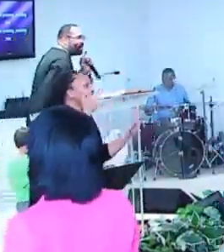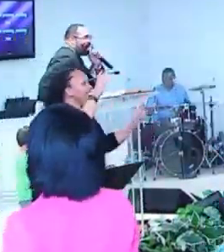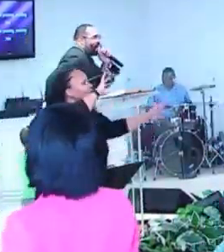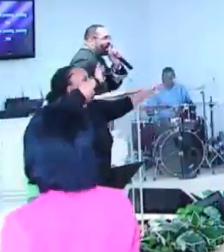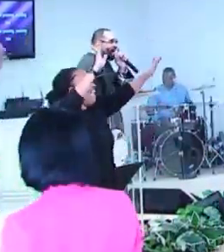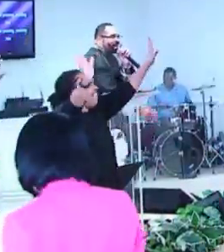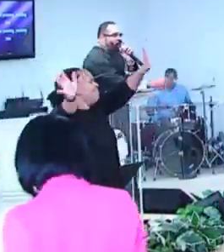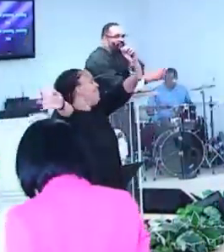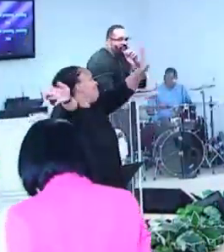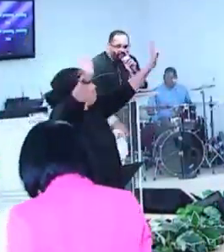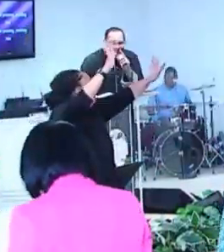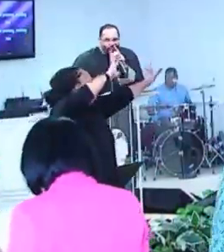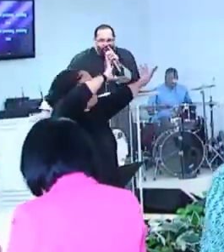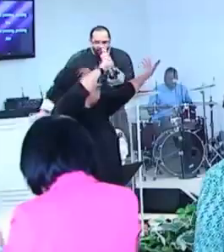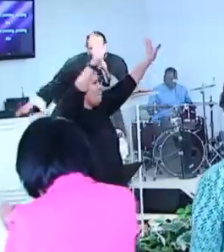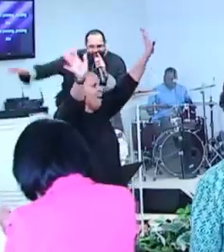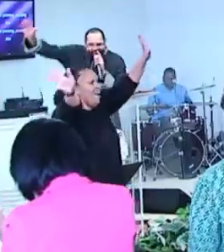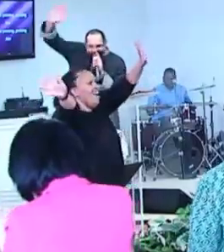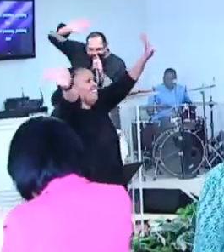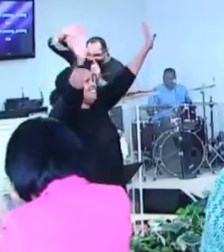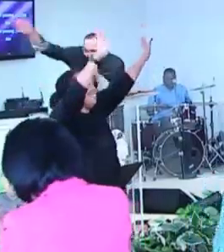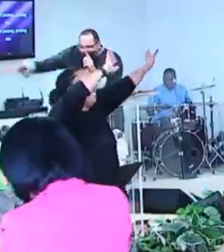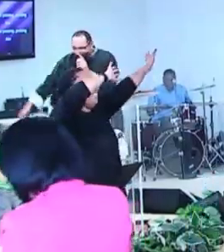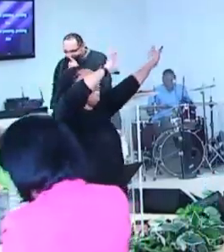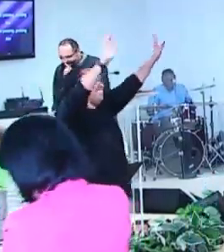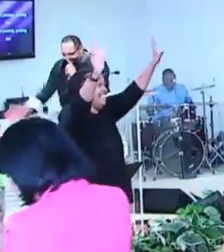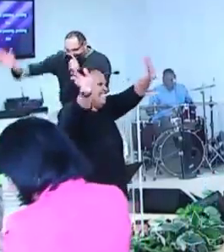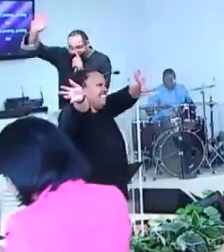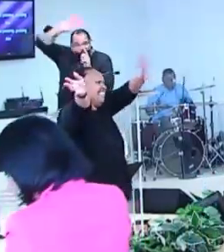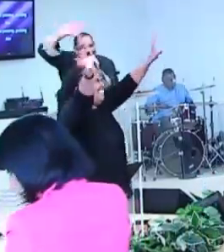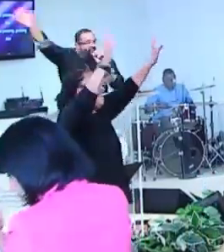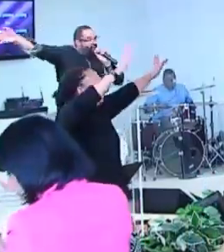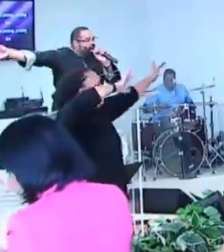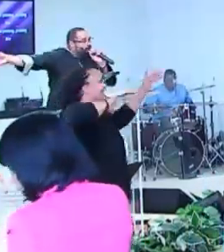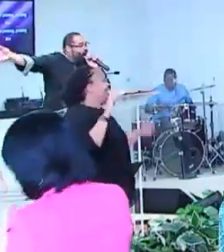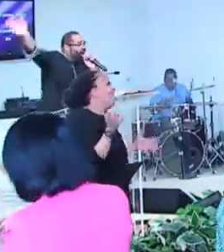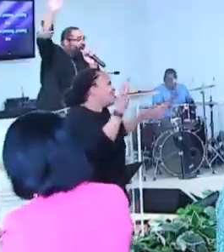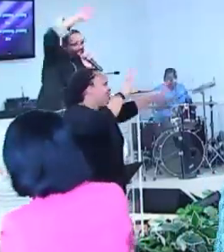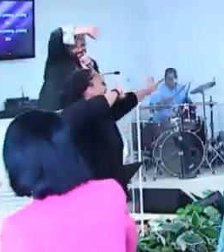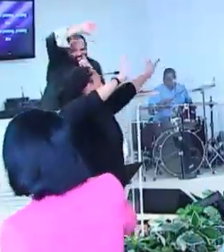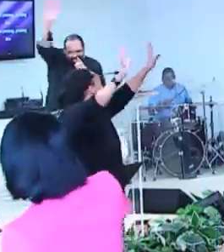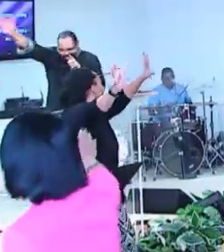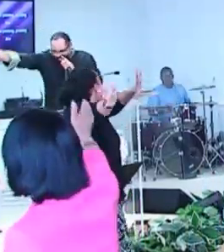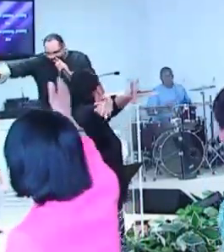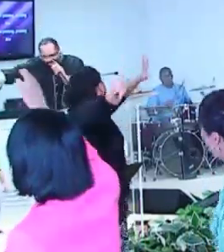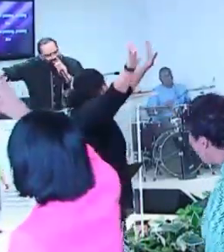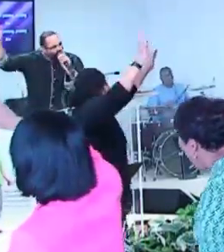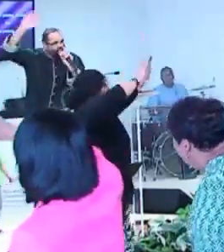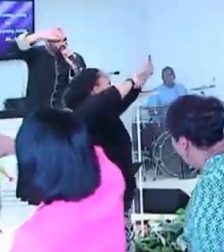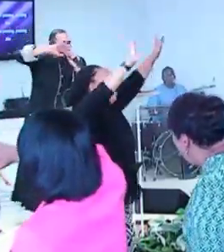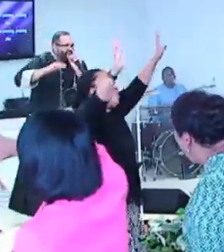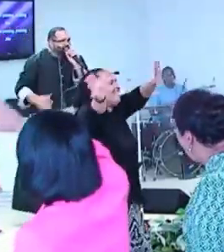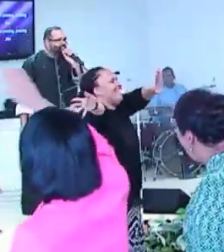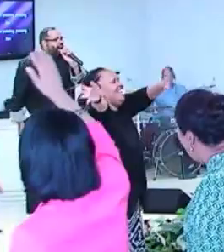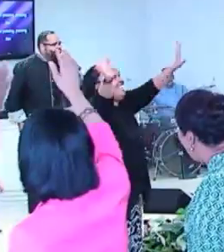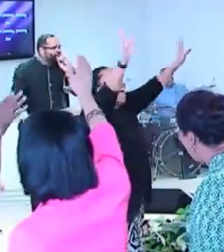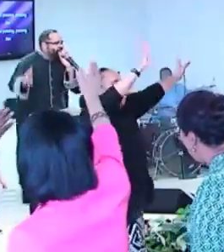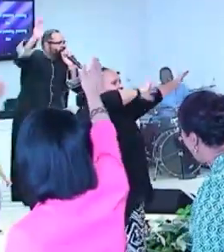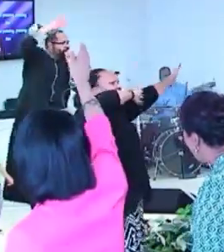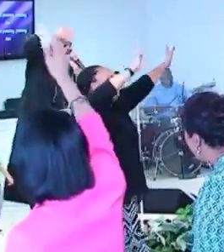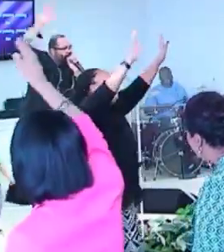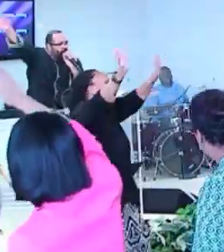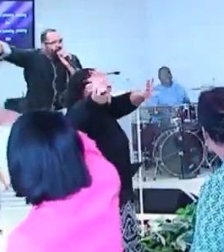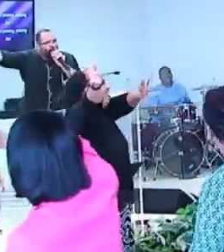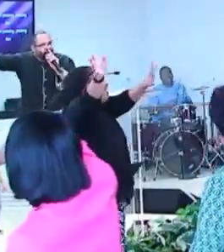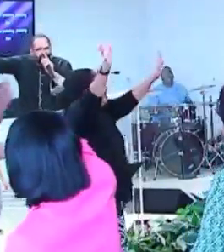feel like waving my hands. Come on, Texas. Wave them in the morning. And a child shall